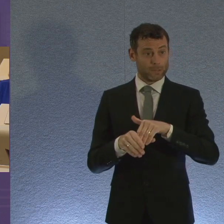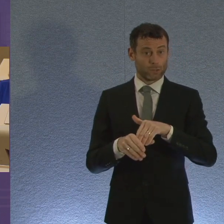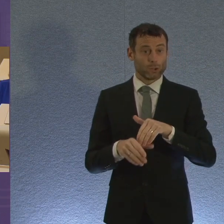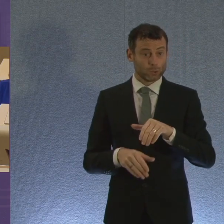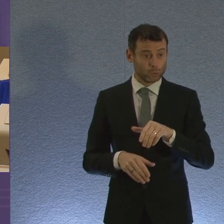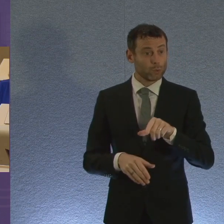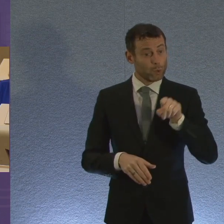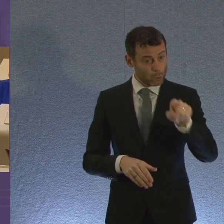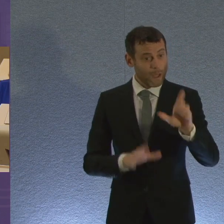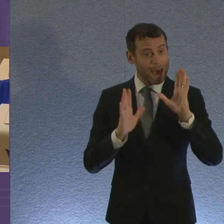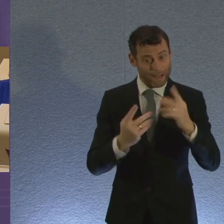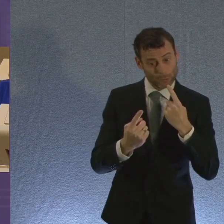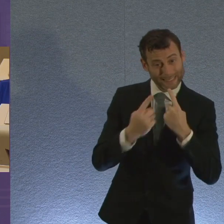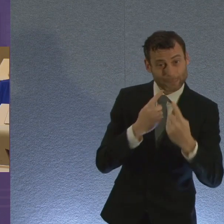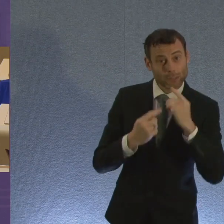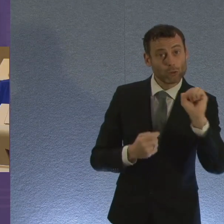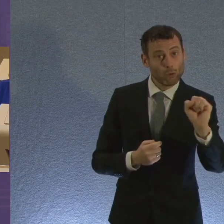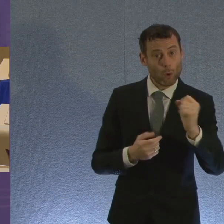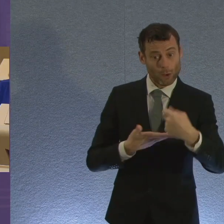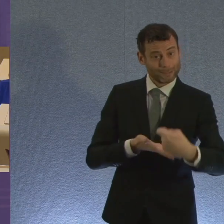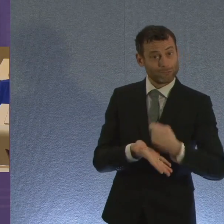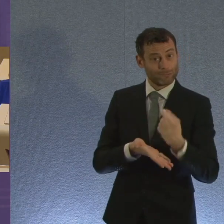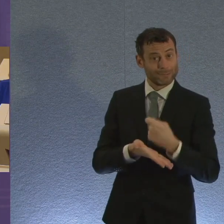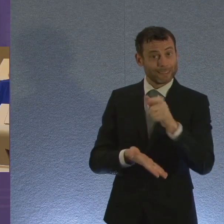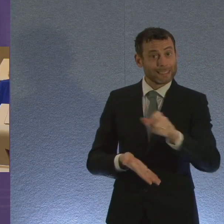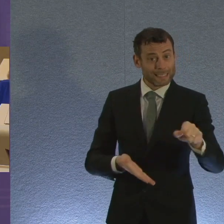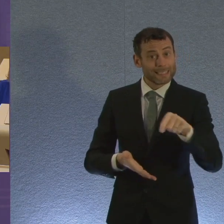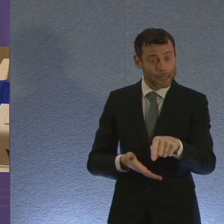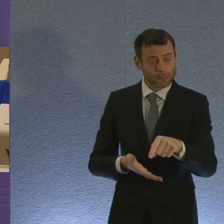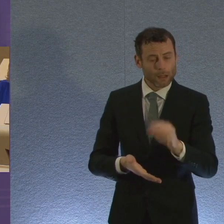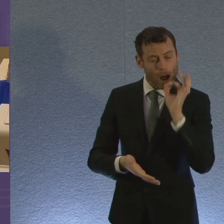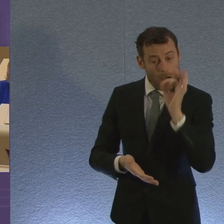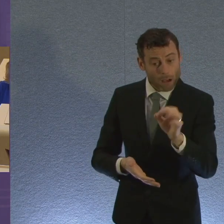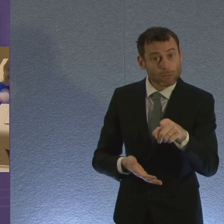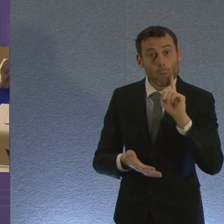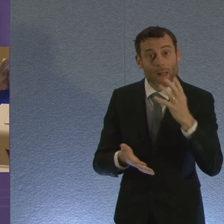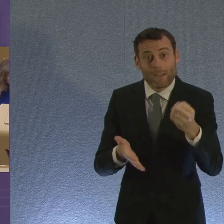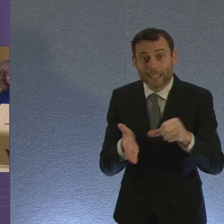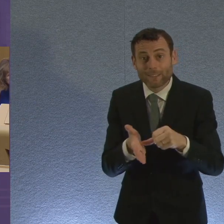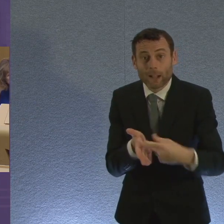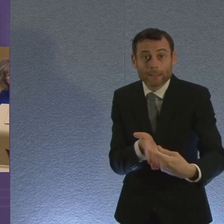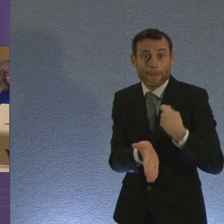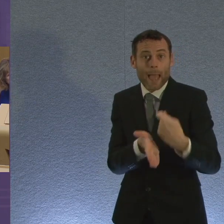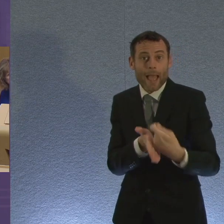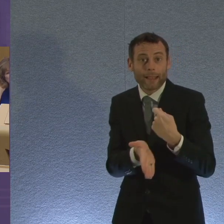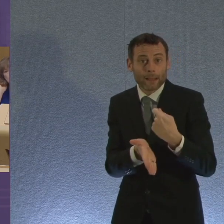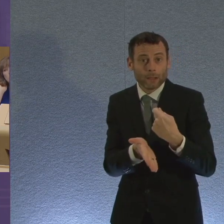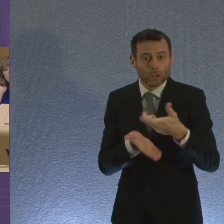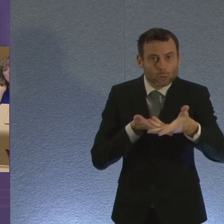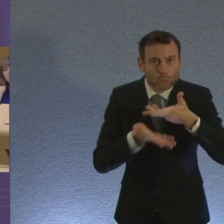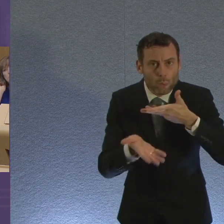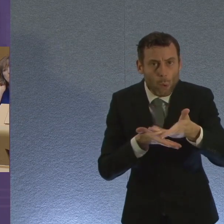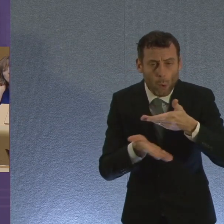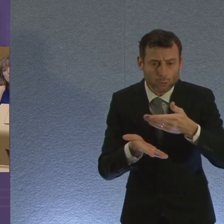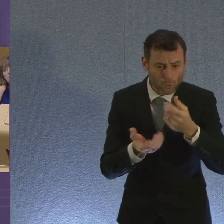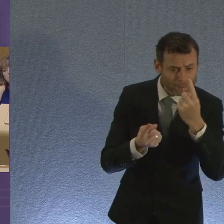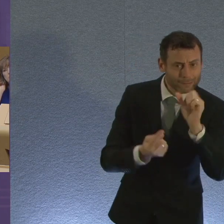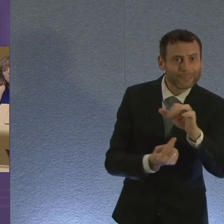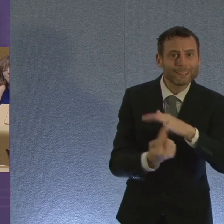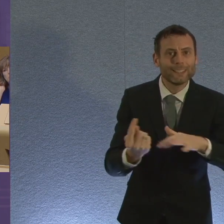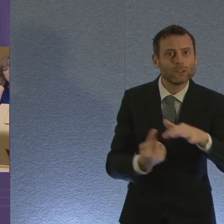experience difficulty paying their rent. The Scottish Government, I'm sorry, I really don't have the time. The Scottish Government